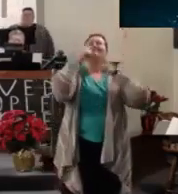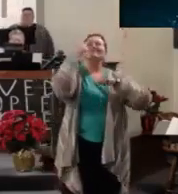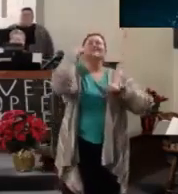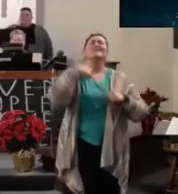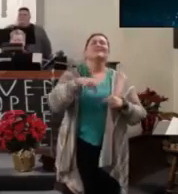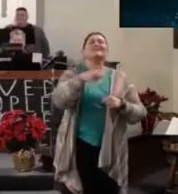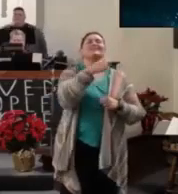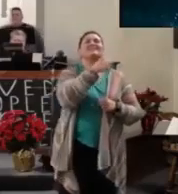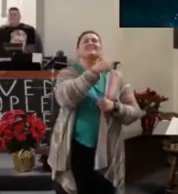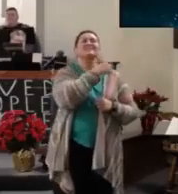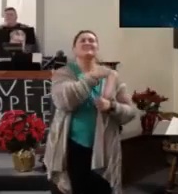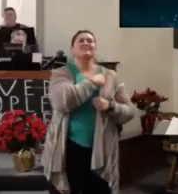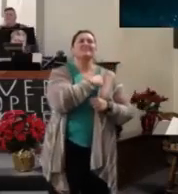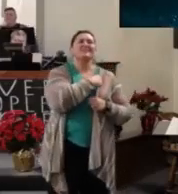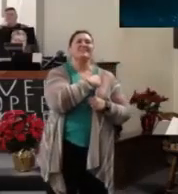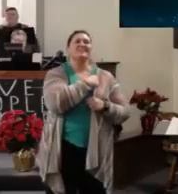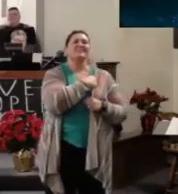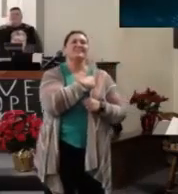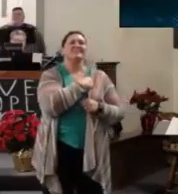Emmanuel, God's gift to